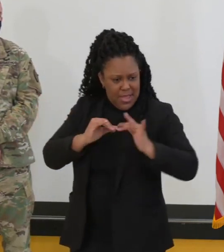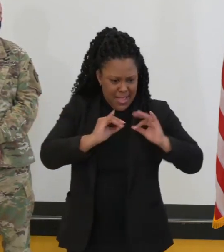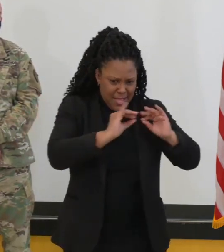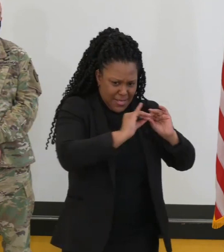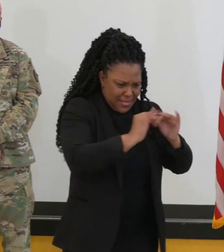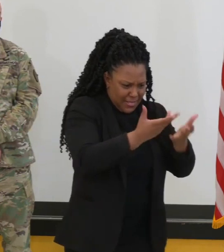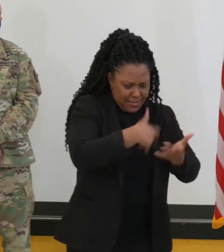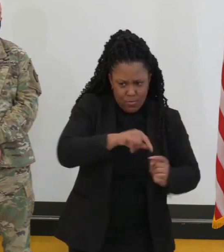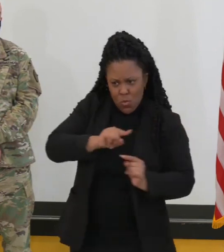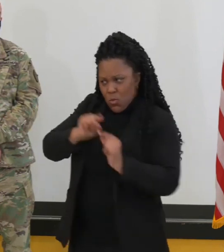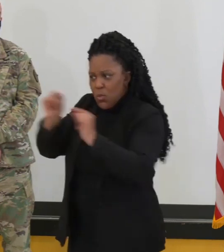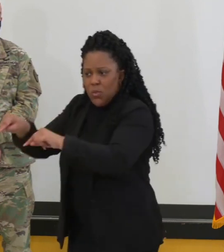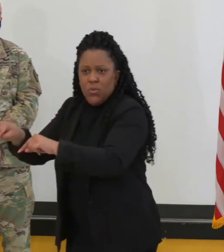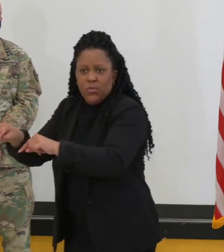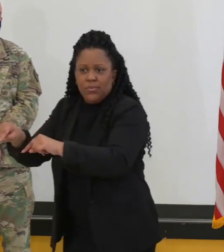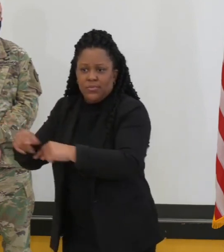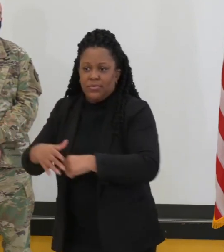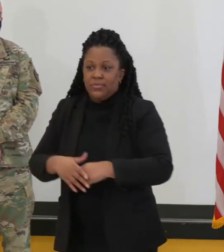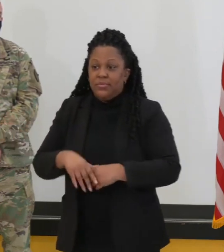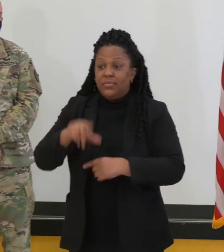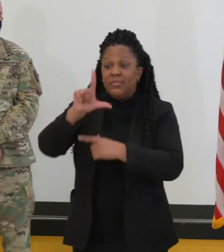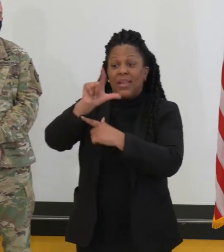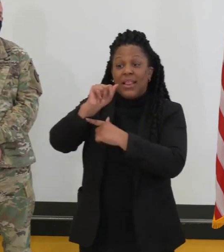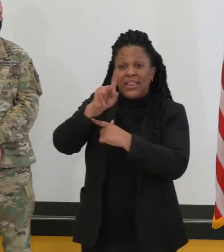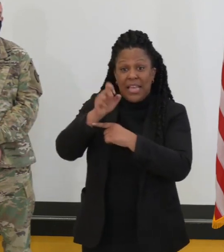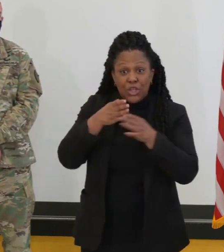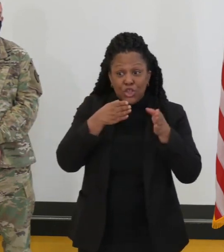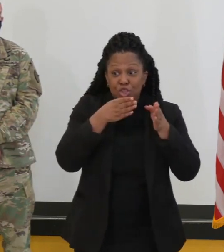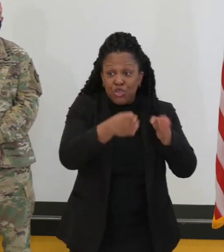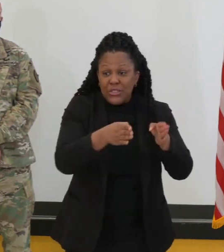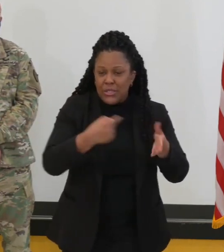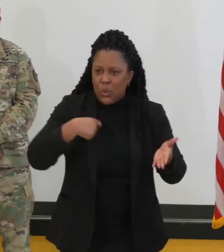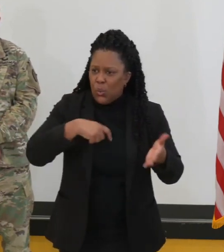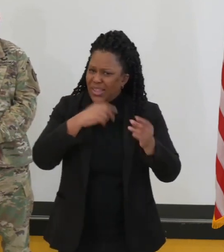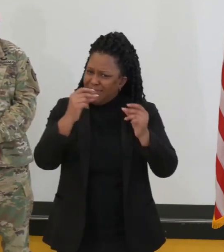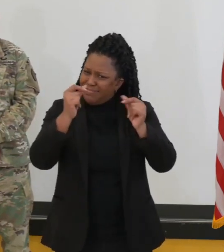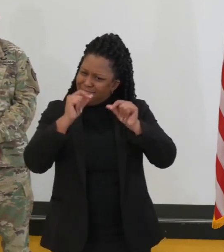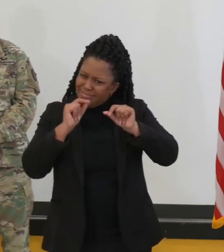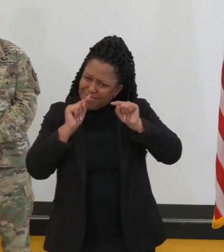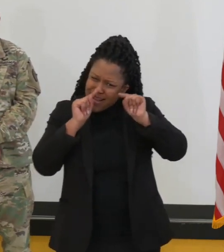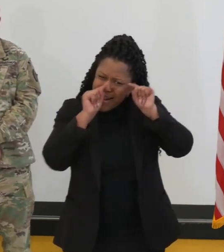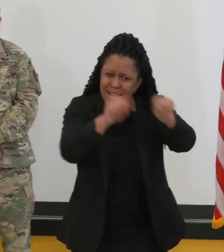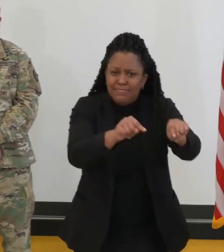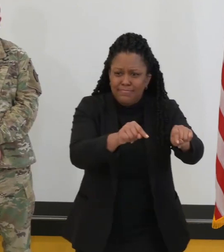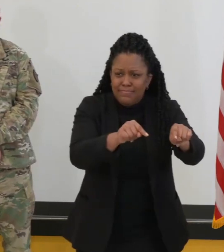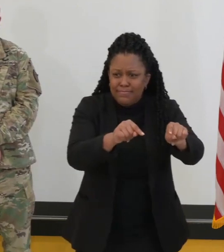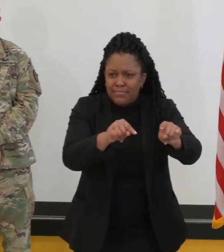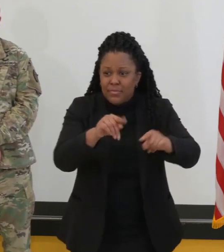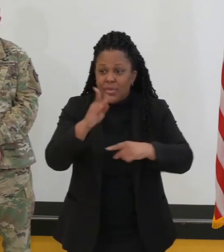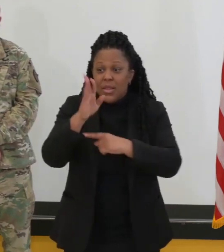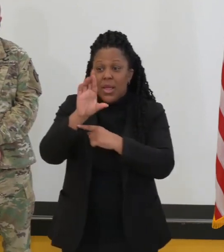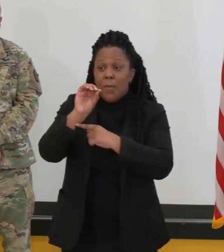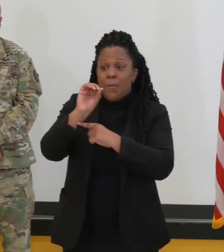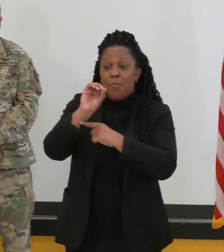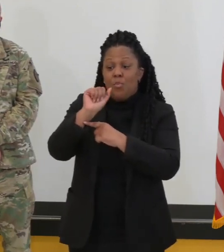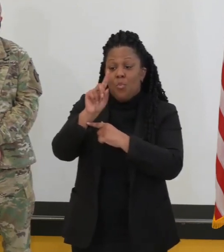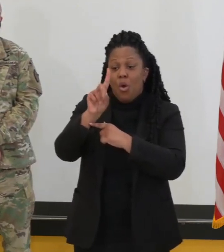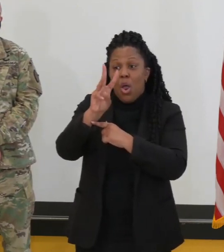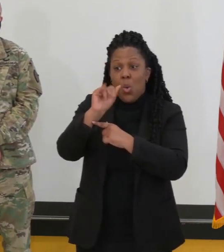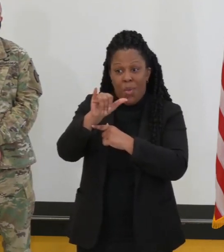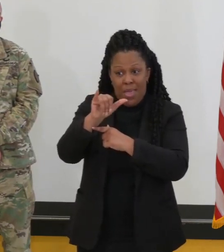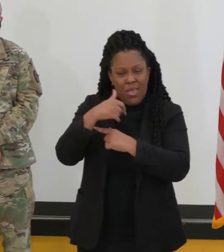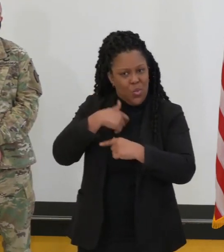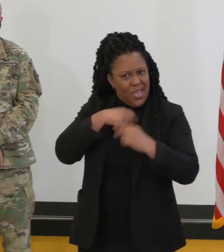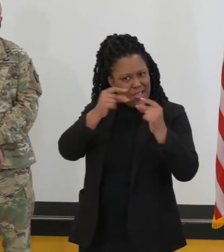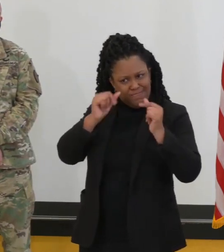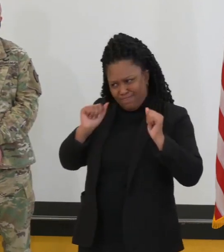to Broadway and to get to Shingle Creek to make sure that we could stop the looting from happening, because we know that those